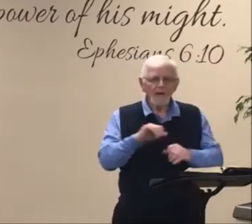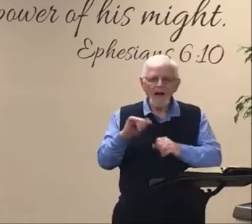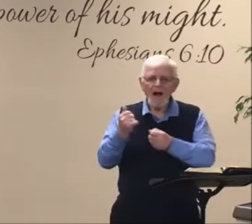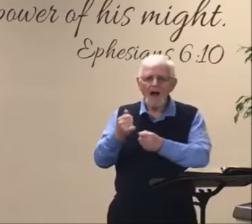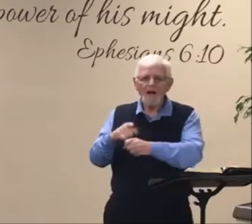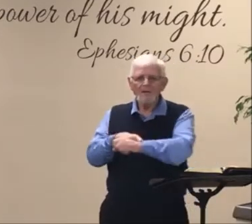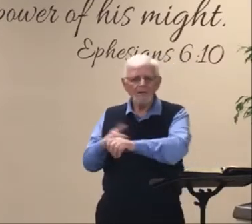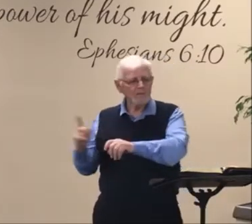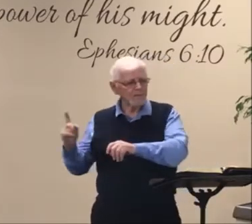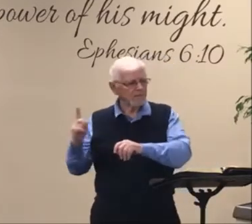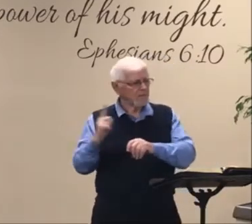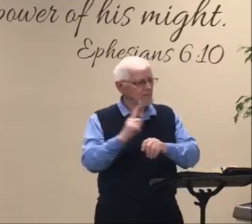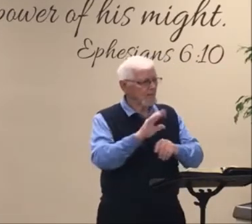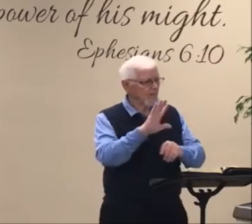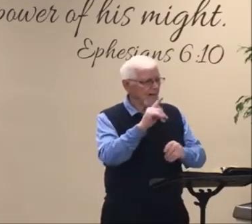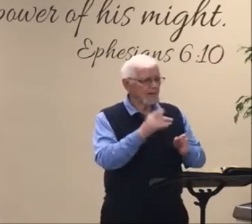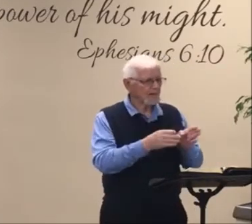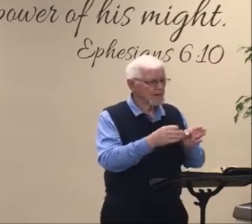takes to get back to the trail?